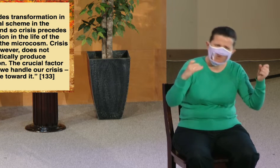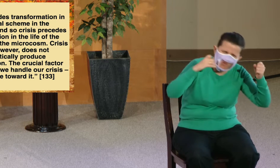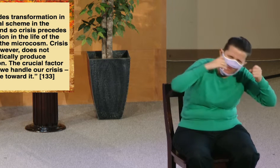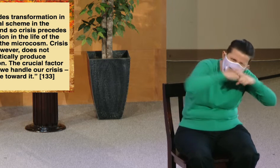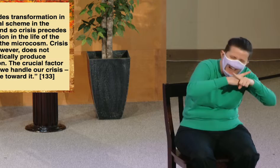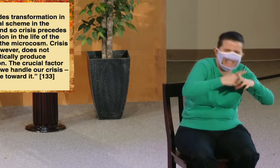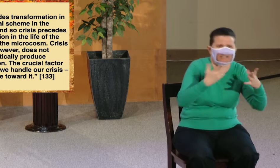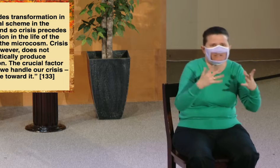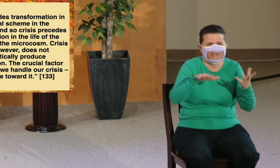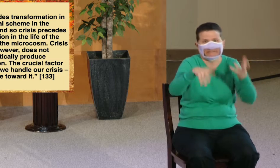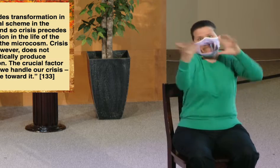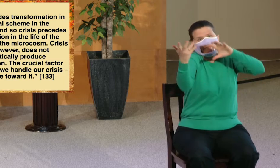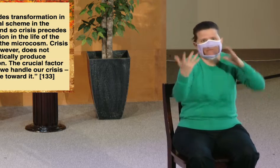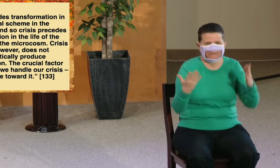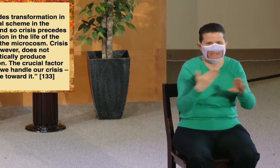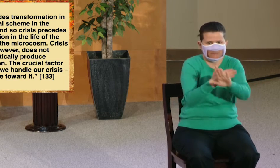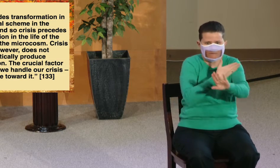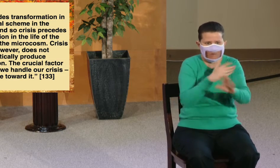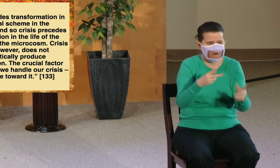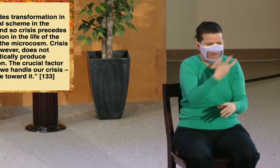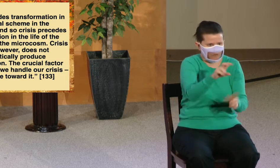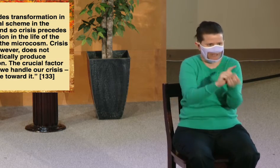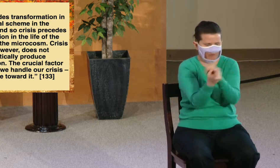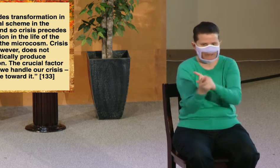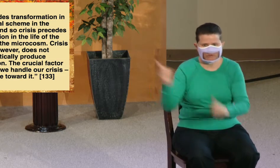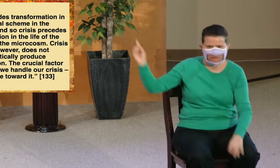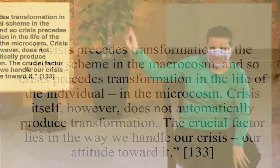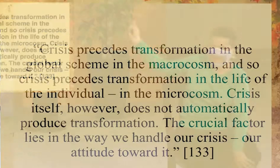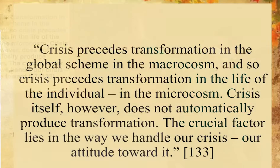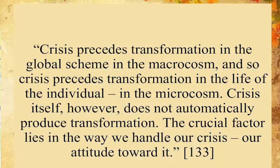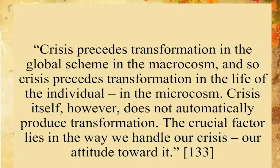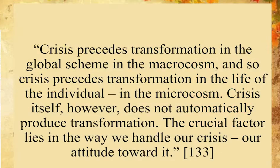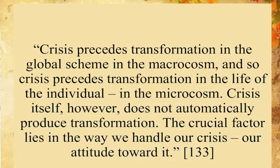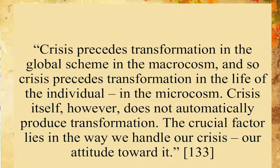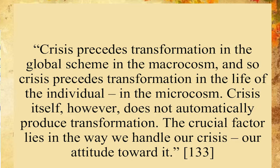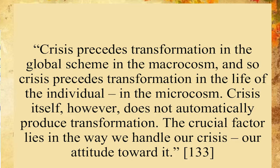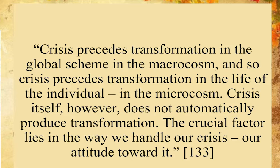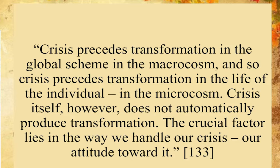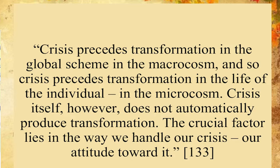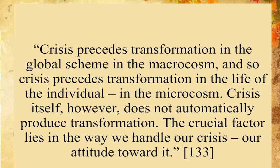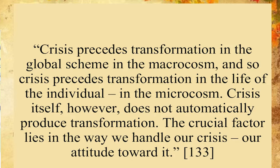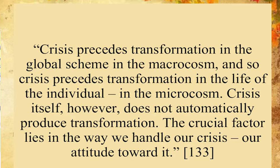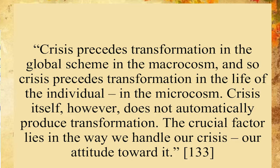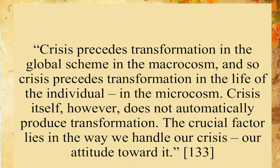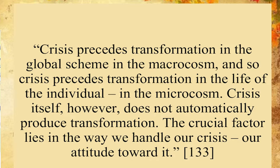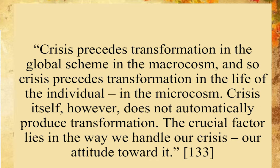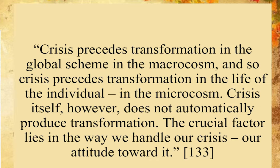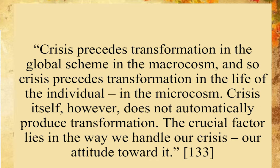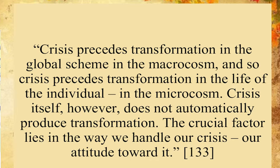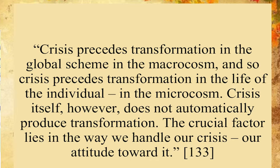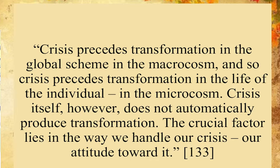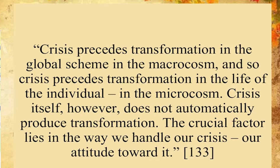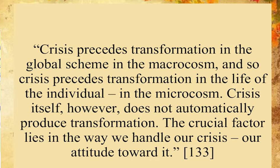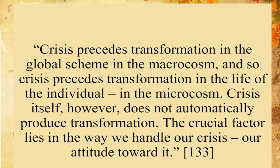precedes transformation in the global scheme of the macrocosm. And so crisis precedes transformation in the life of the